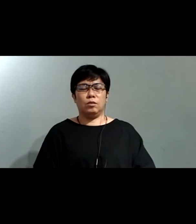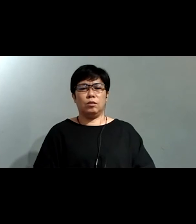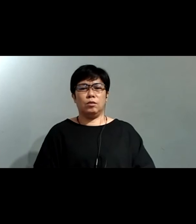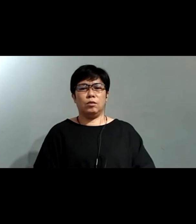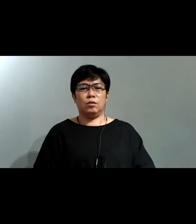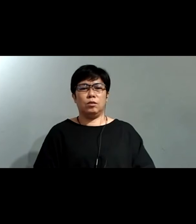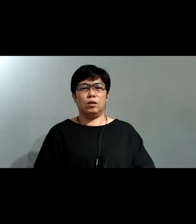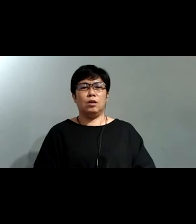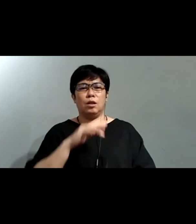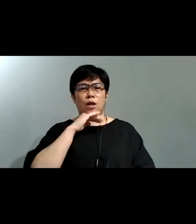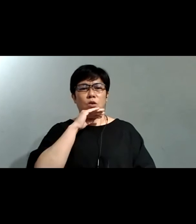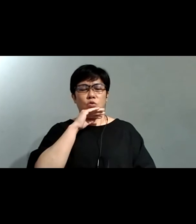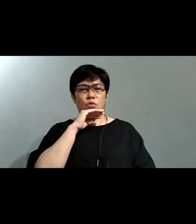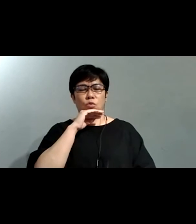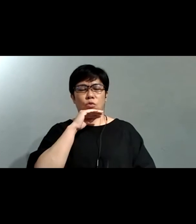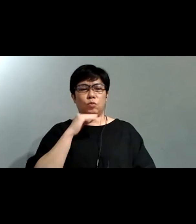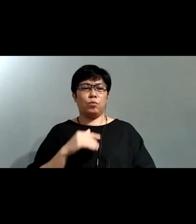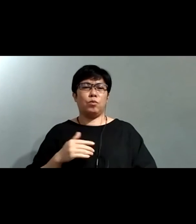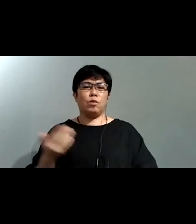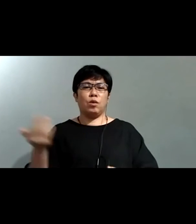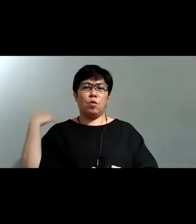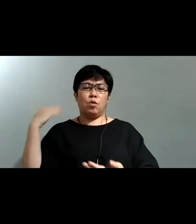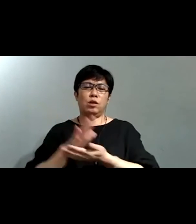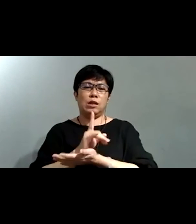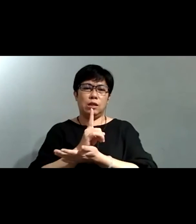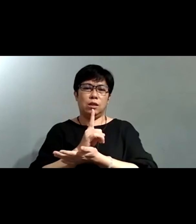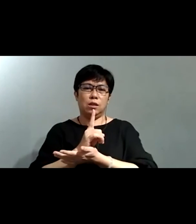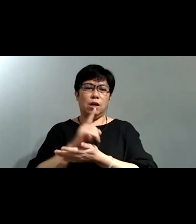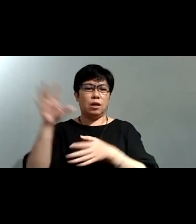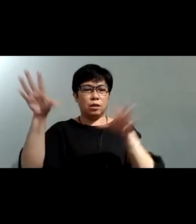the last 1 year, I would say that